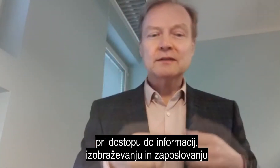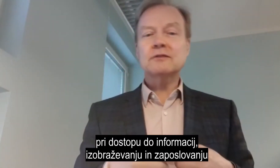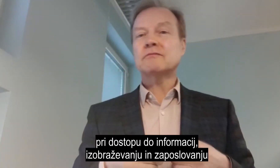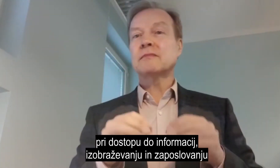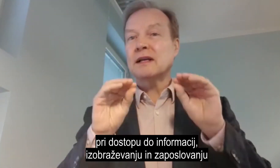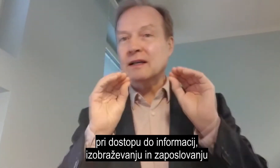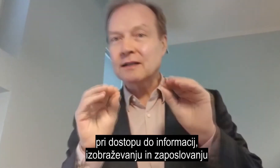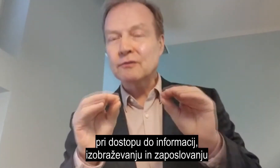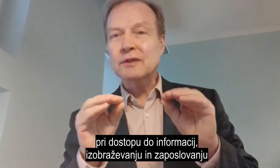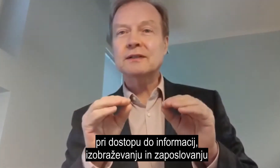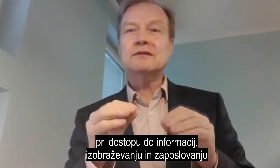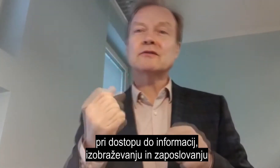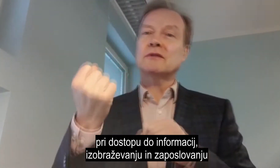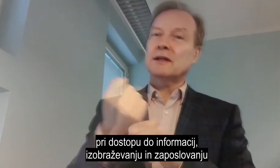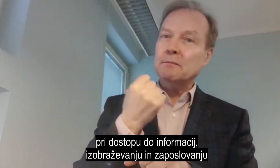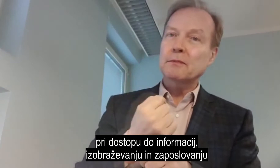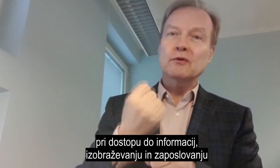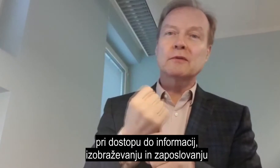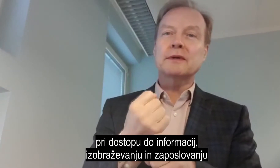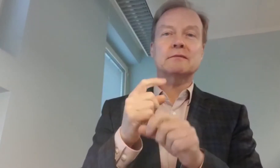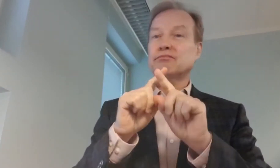information, education, employment,